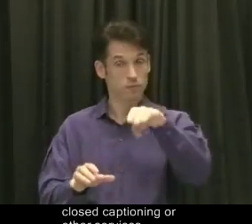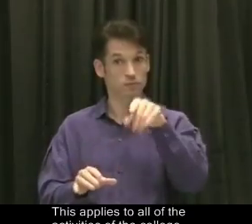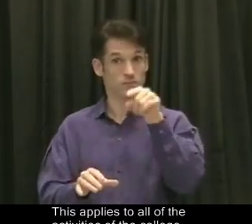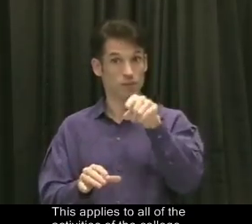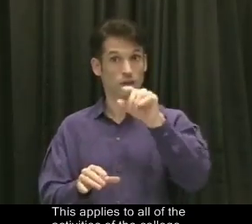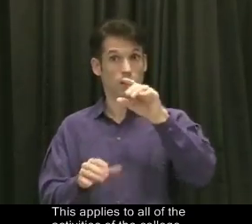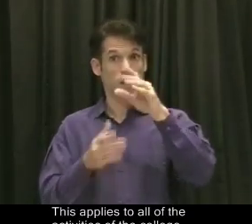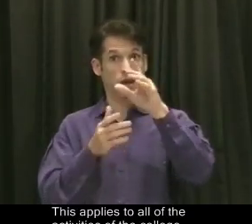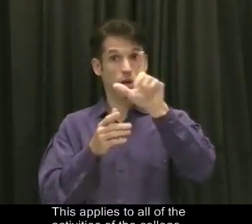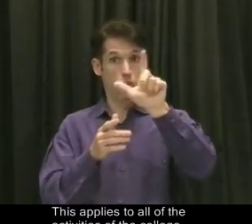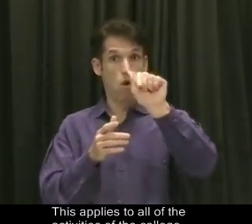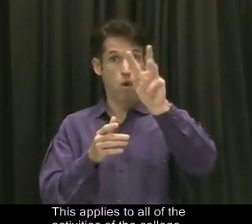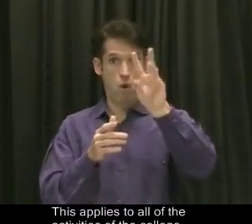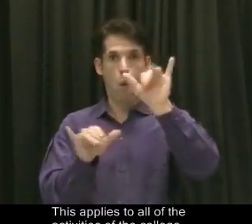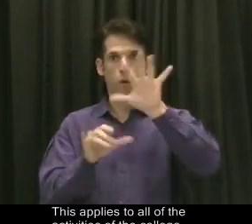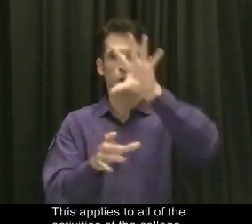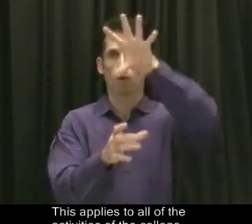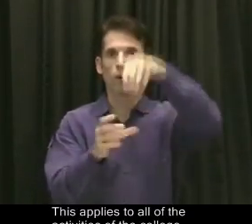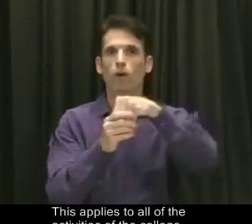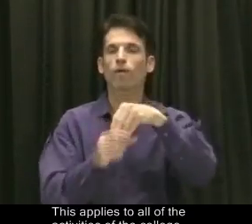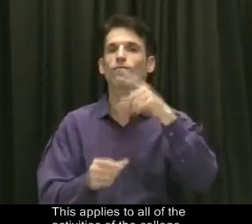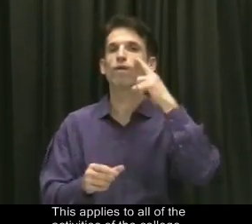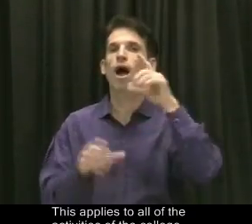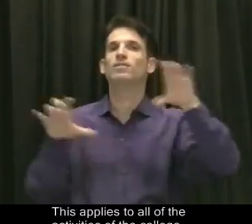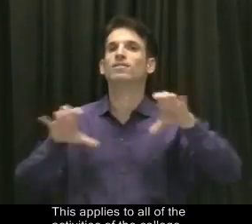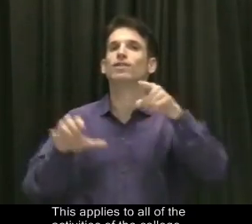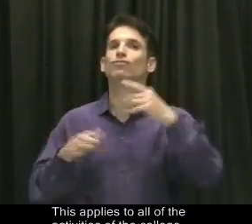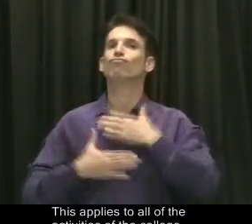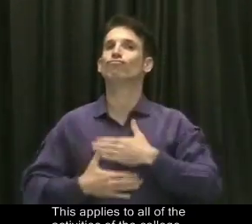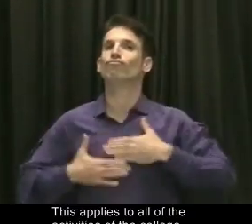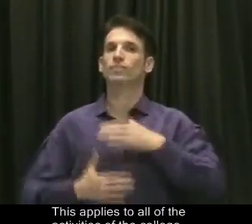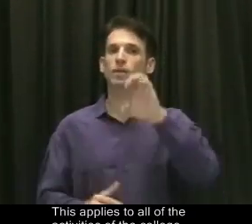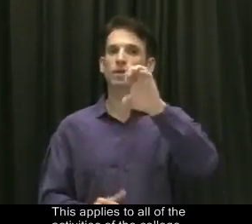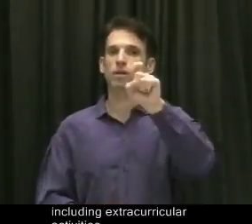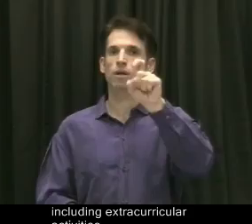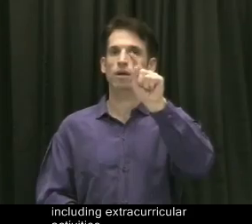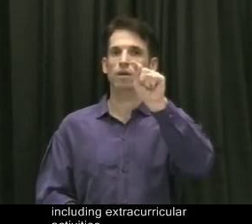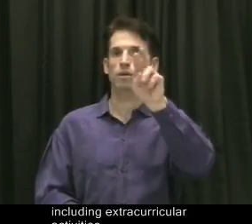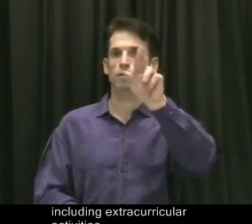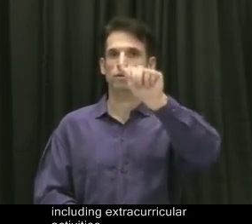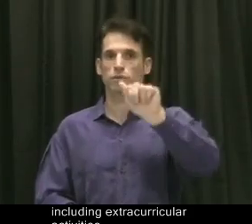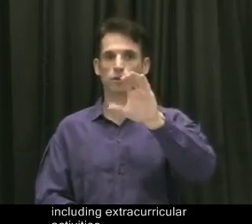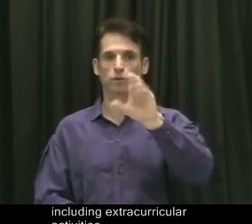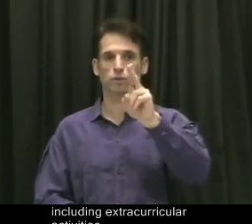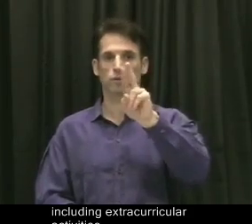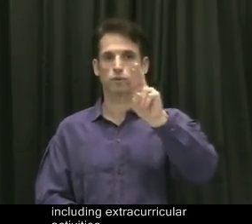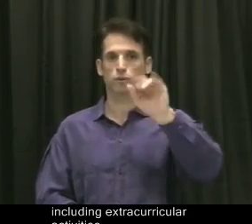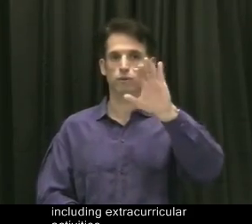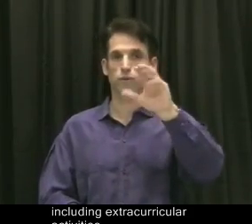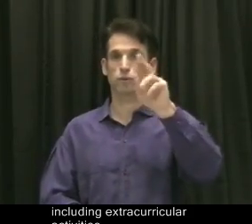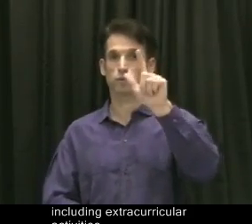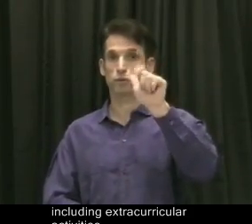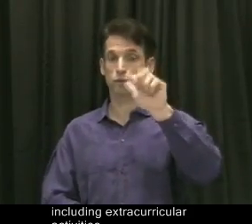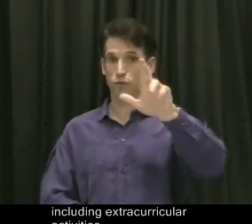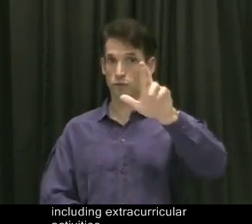This applies to all of the activities of the college, including extracurricular activities.